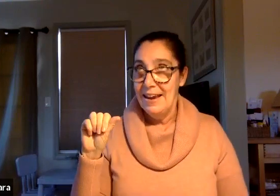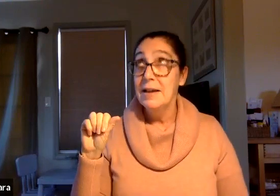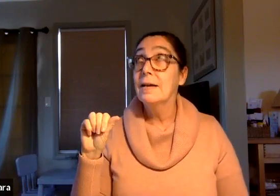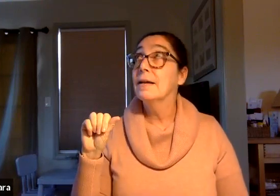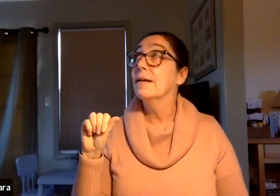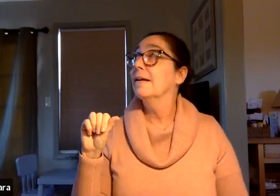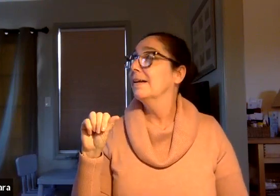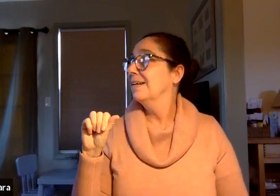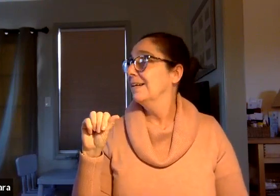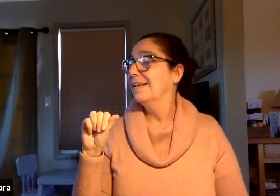A,